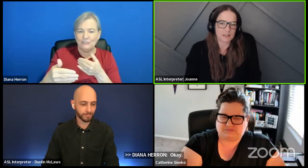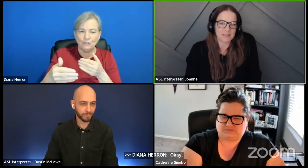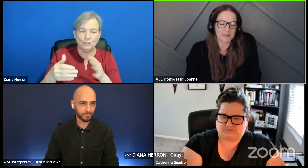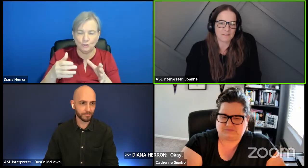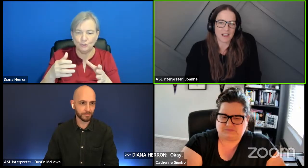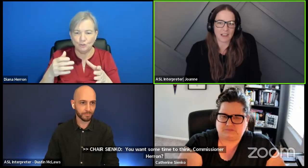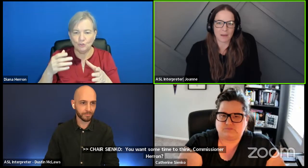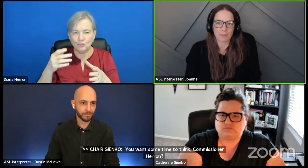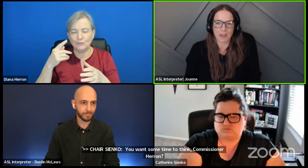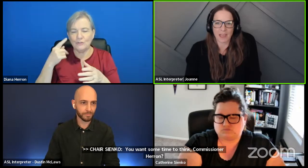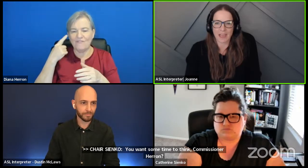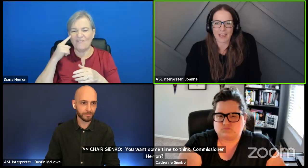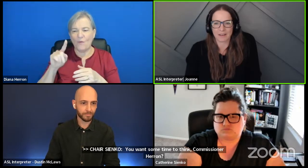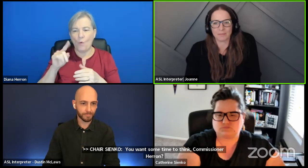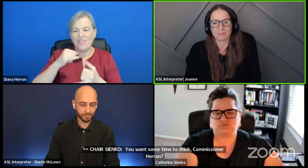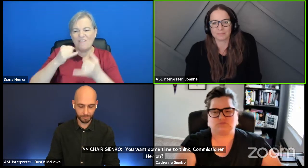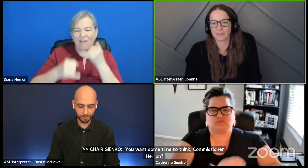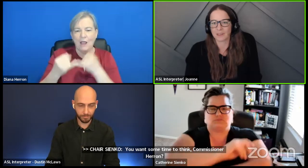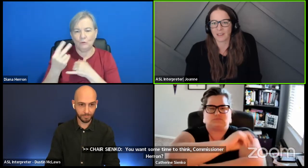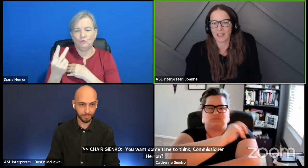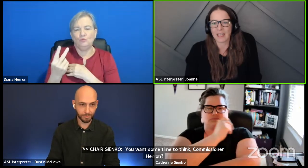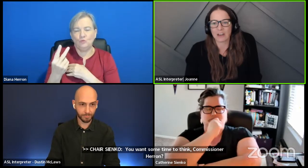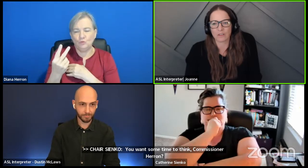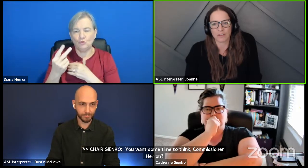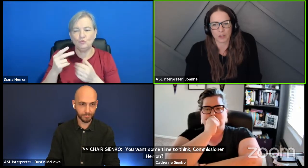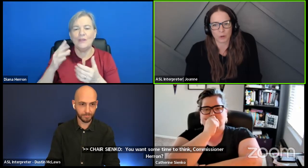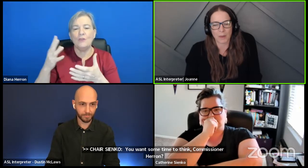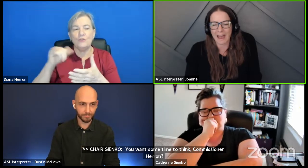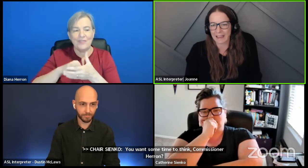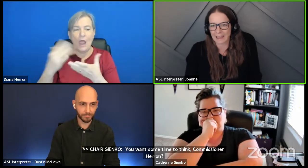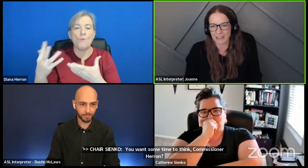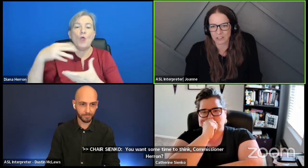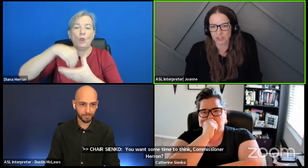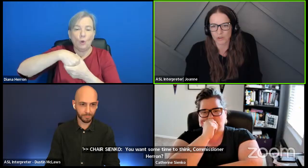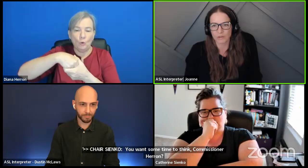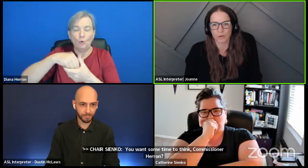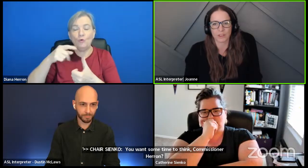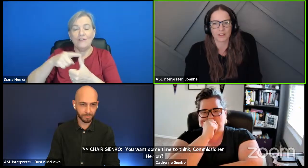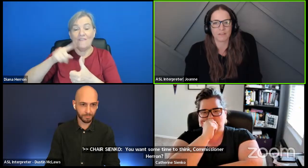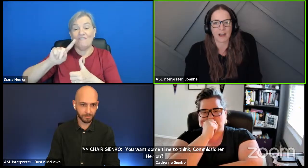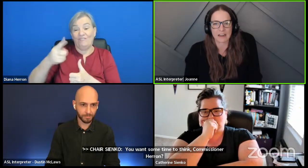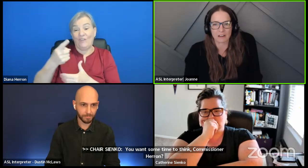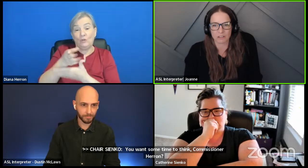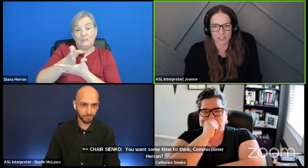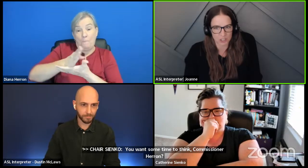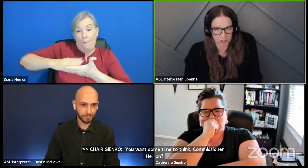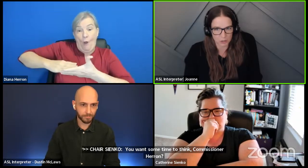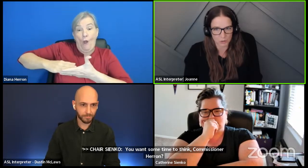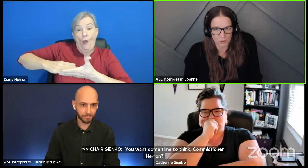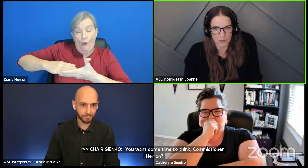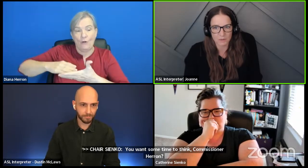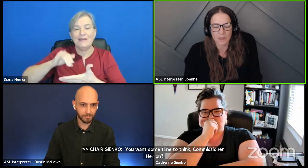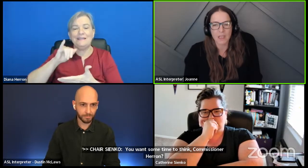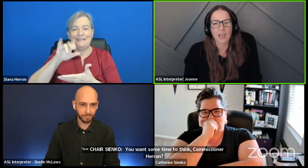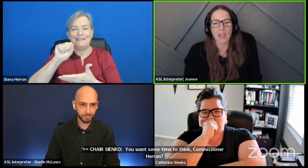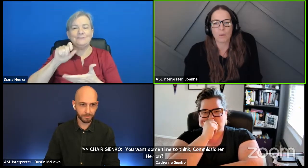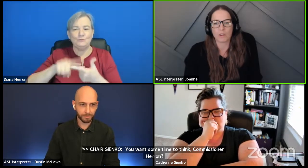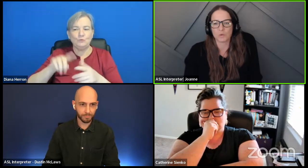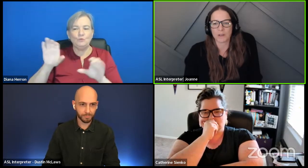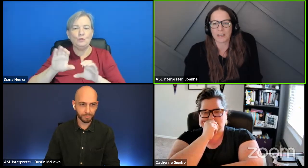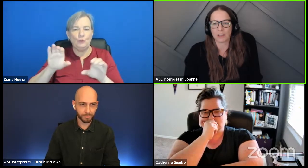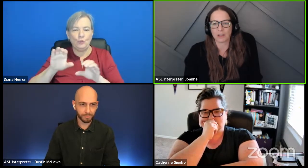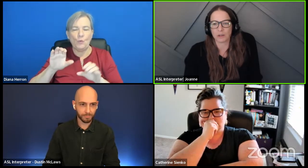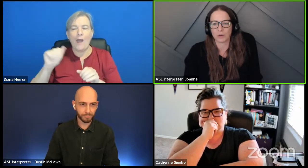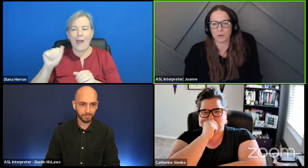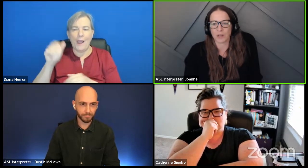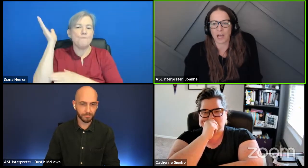perhaps we could develop a interview package for the final two,